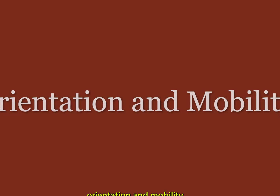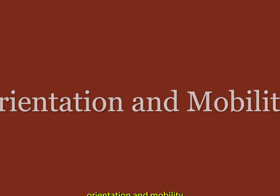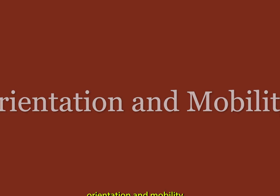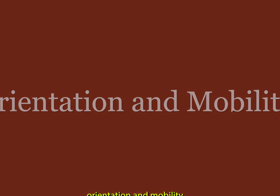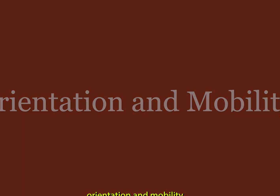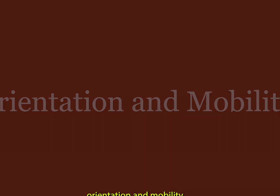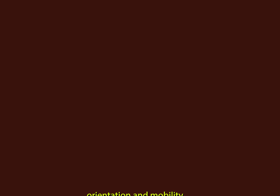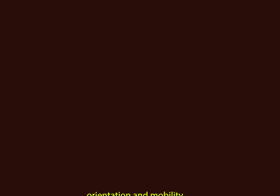Orientation and mobility.